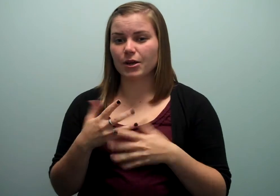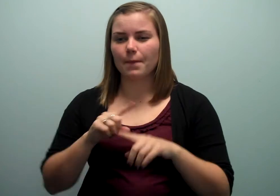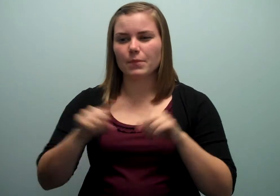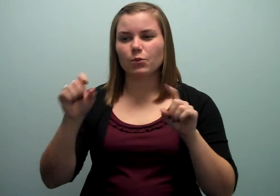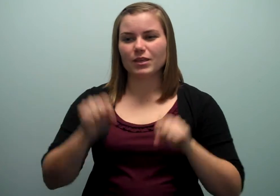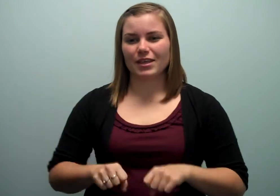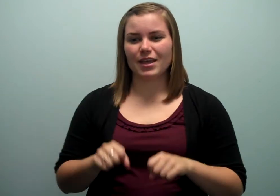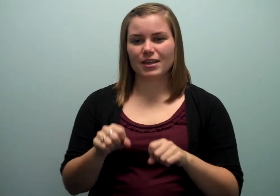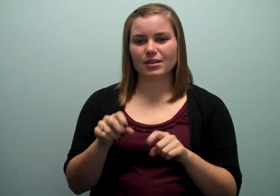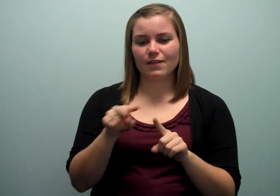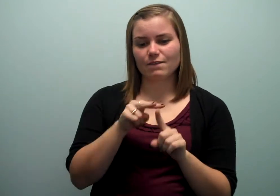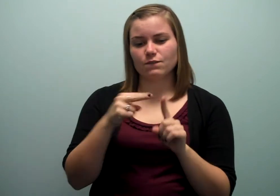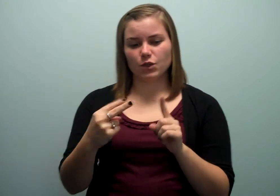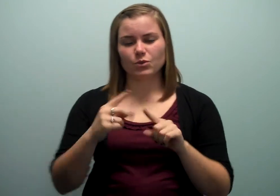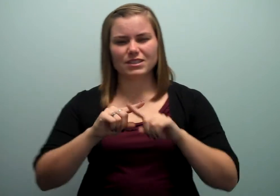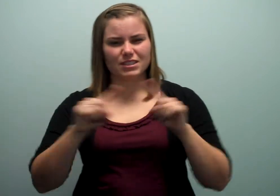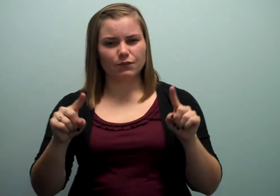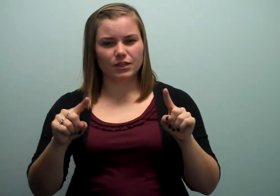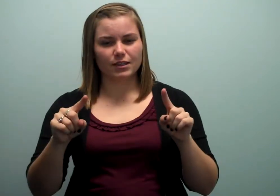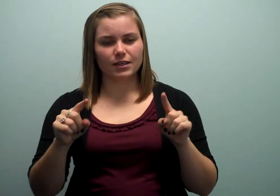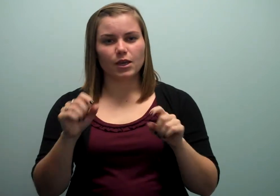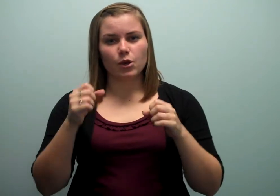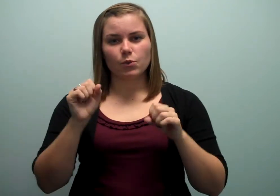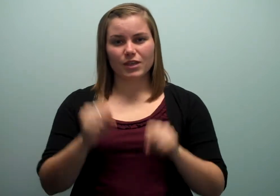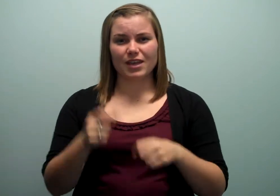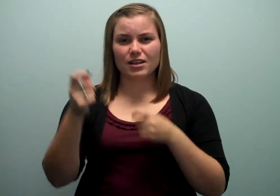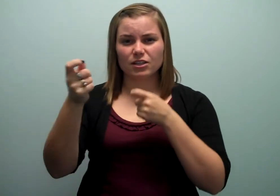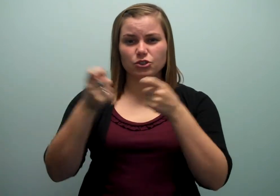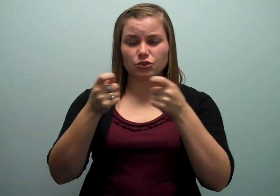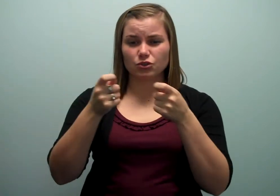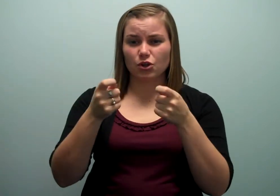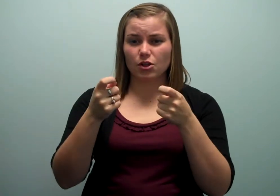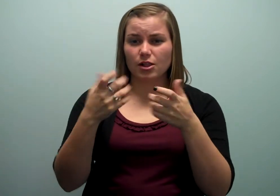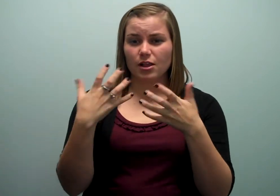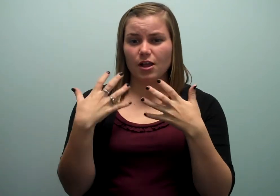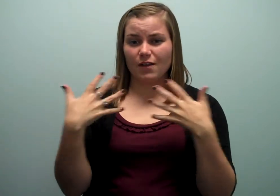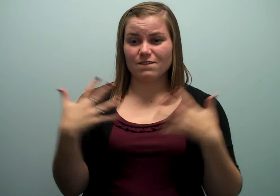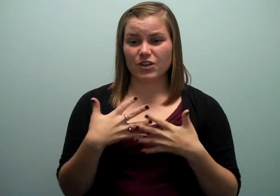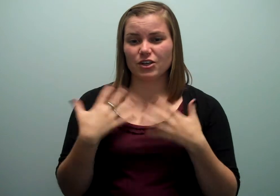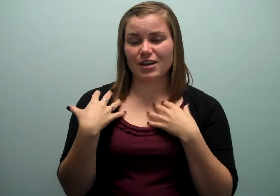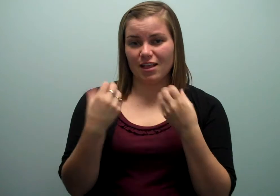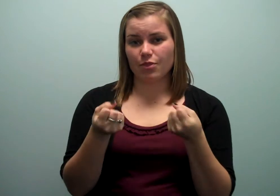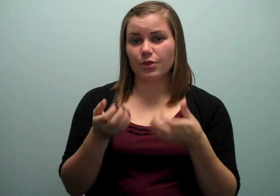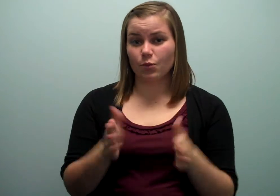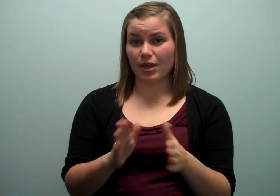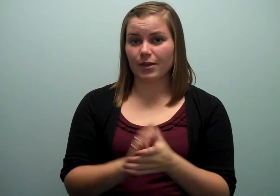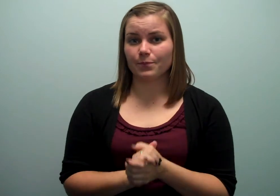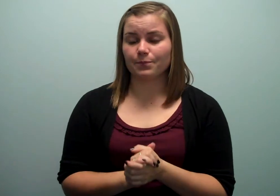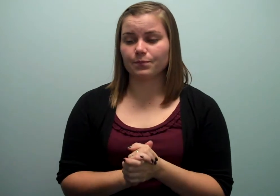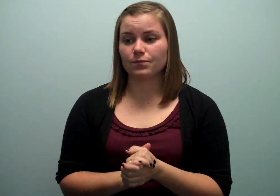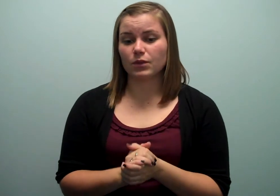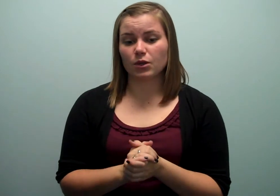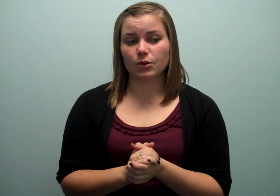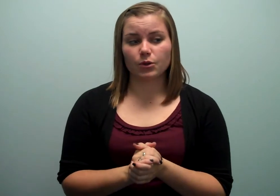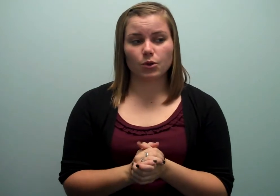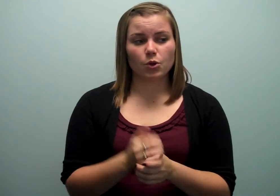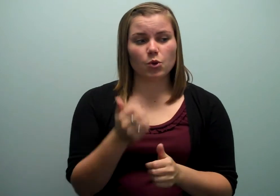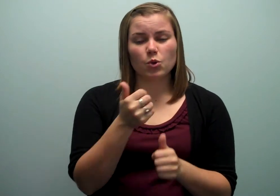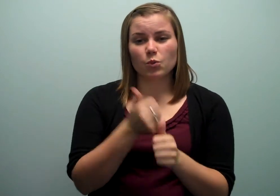differently and deal with it in healthy and productive ways. You see, we each have places, events,